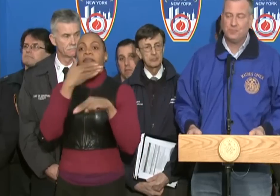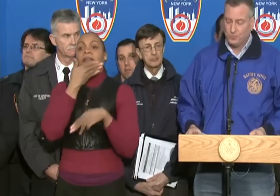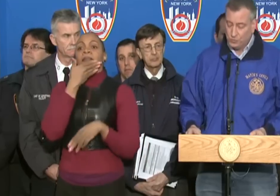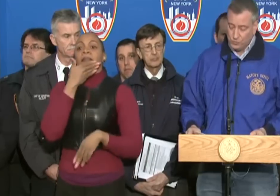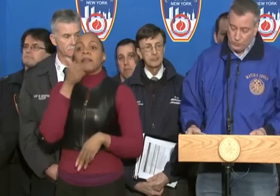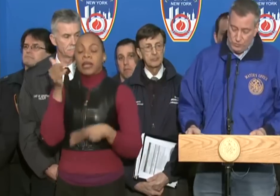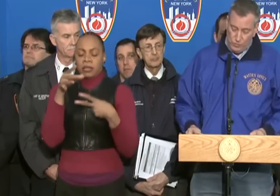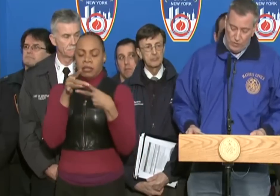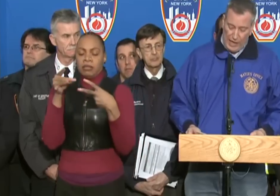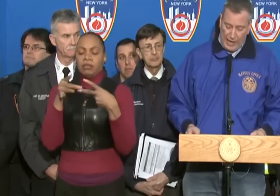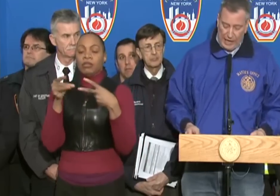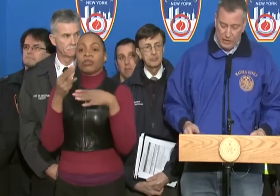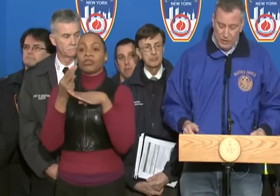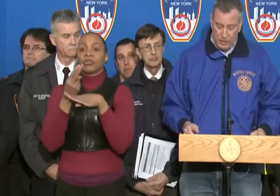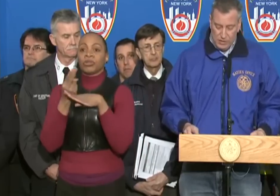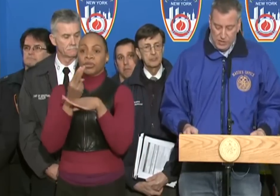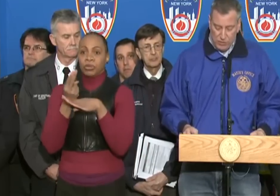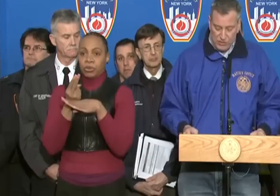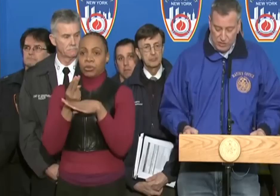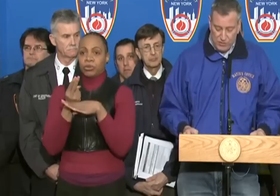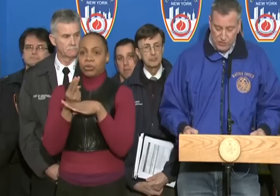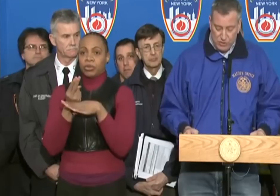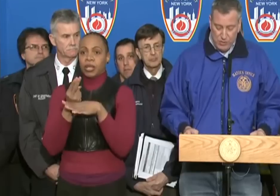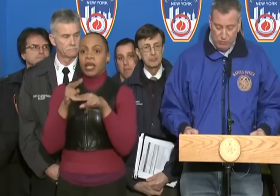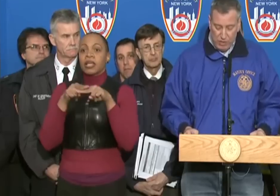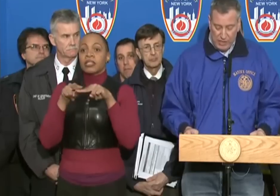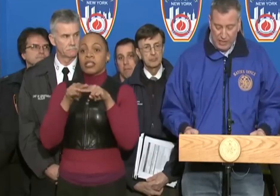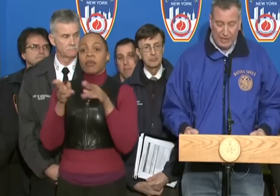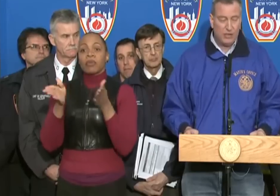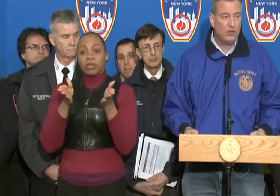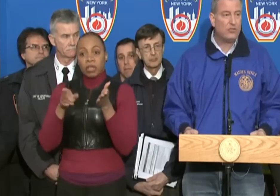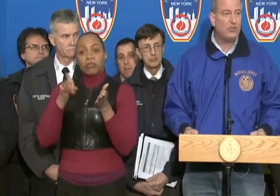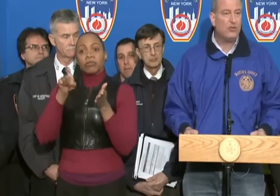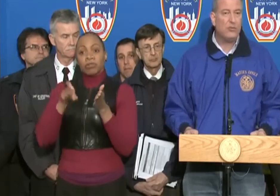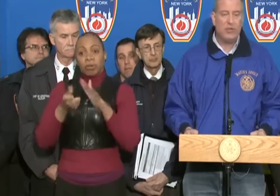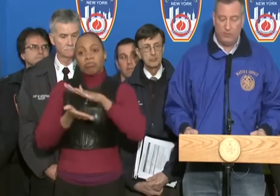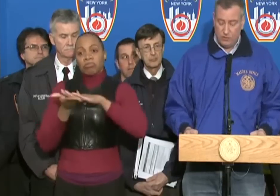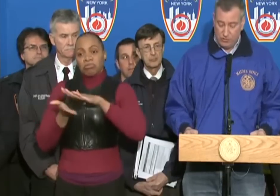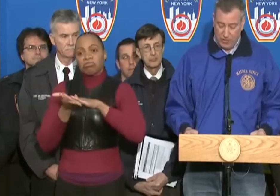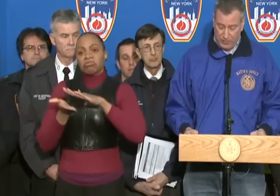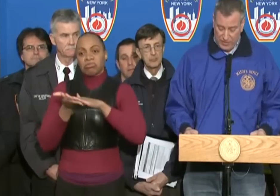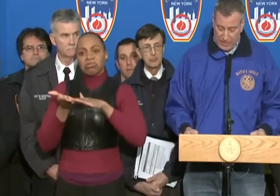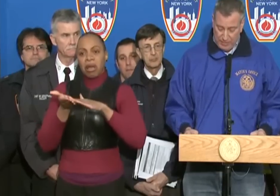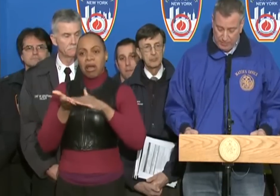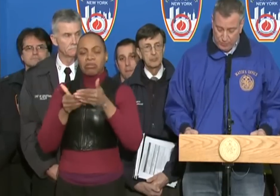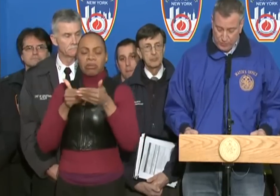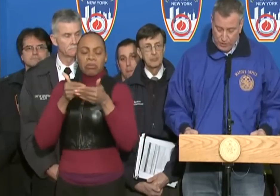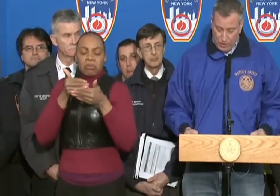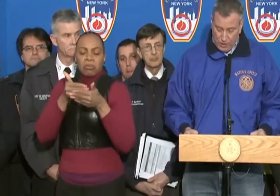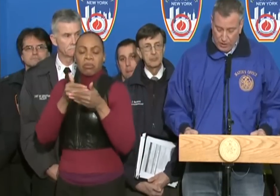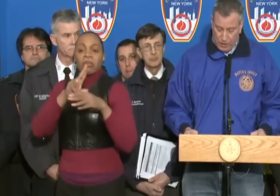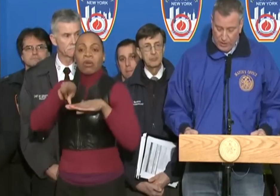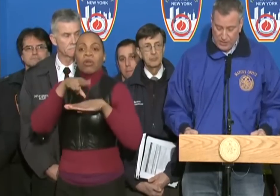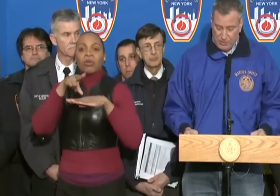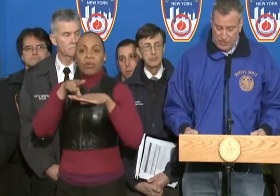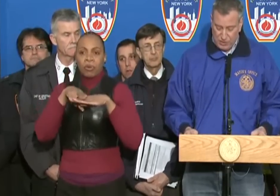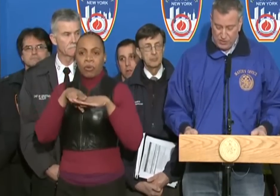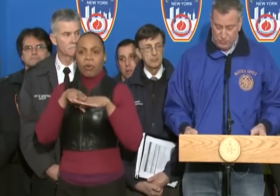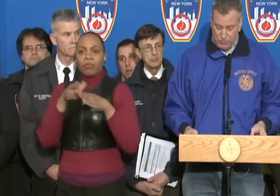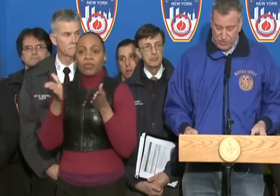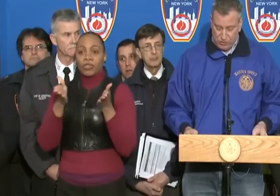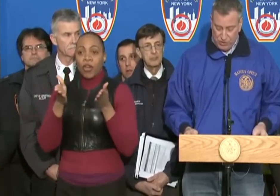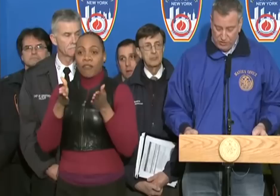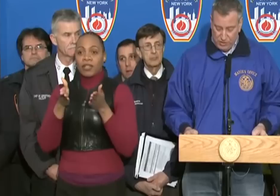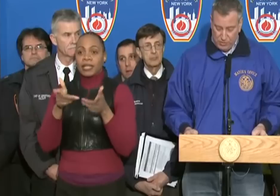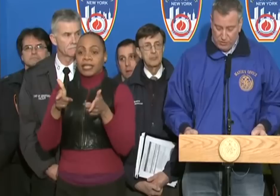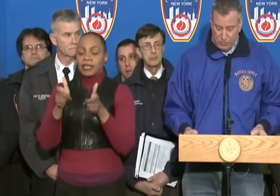choice, and subway service should be running at close to normal levels throughout the day. Express service